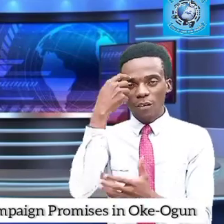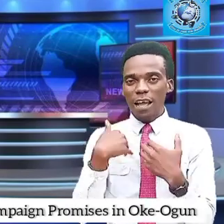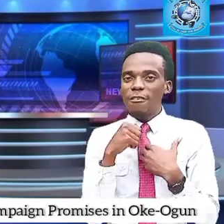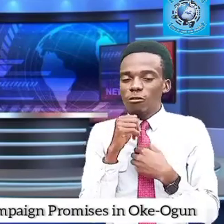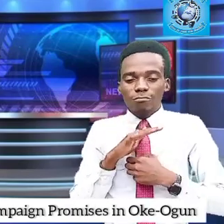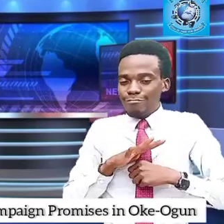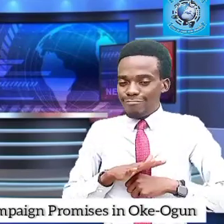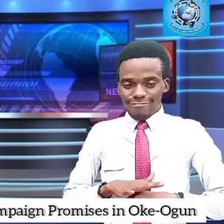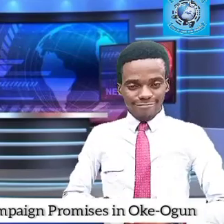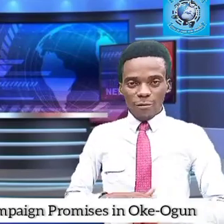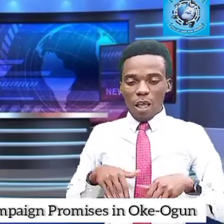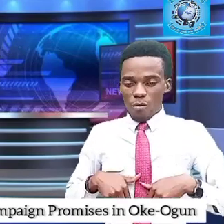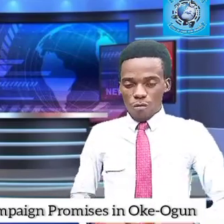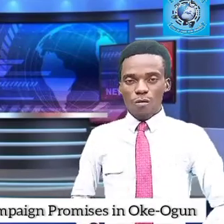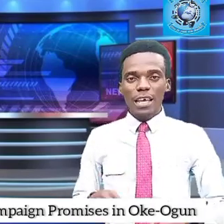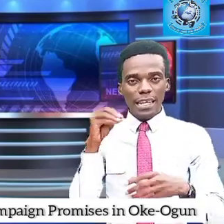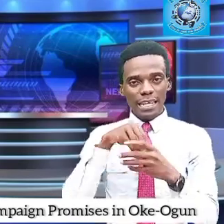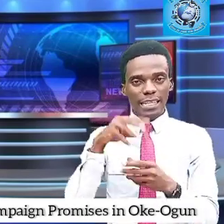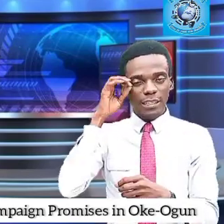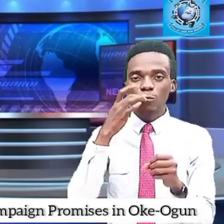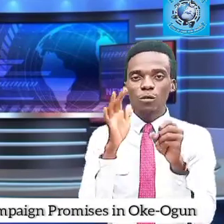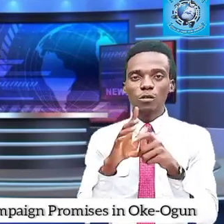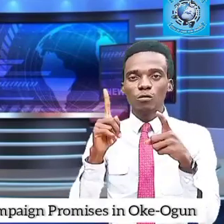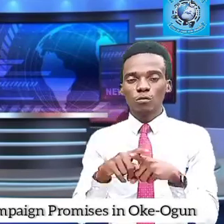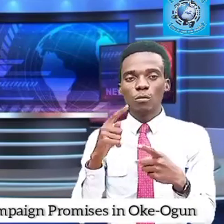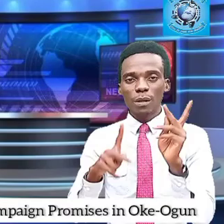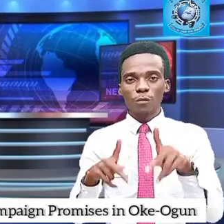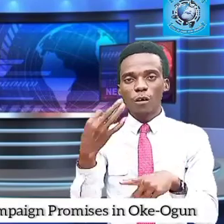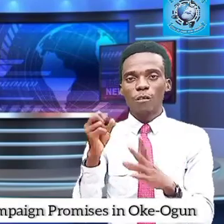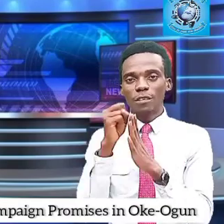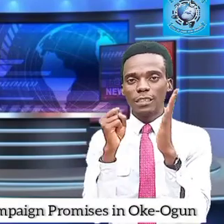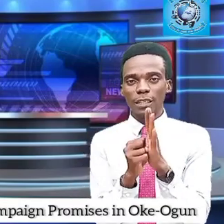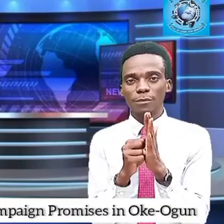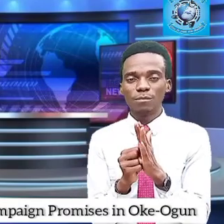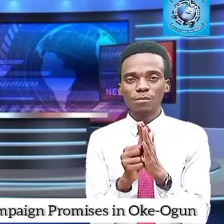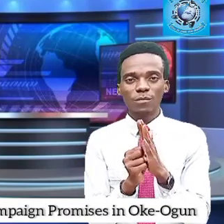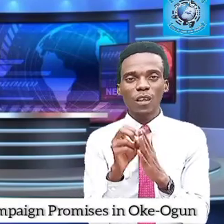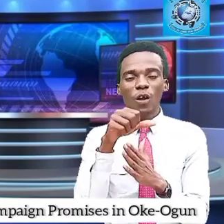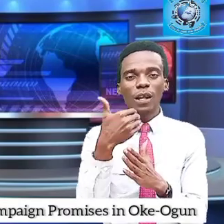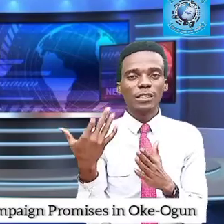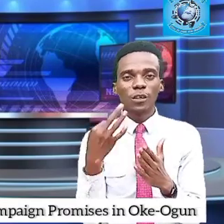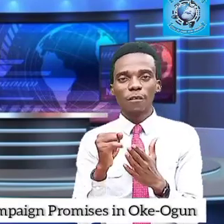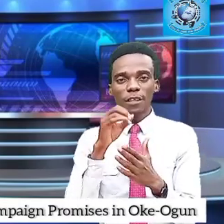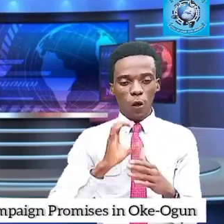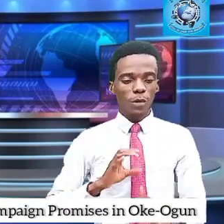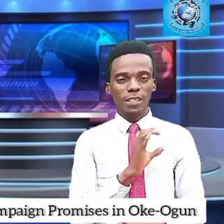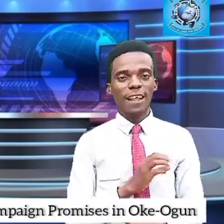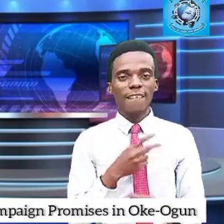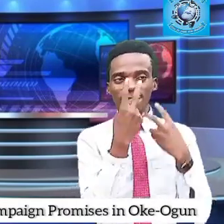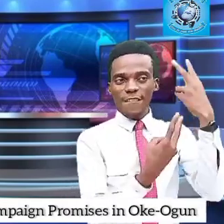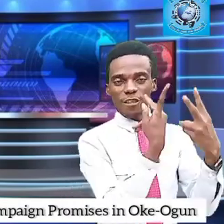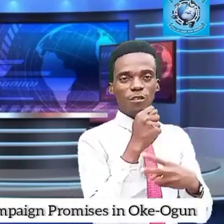relented in his promises to residents of the state. Highlights of the commissioner visit to the